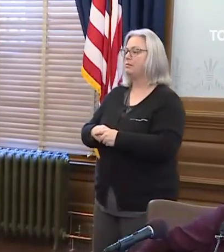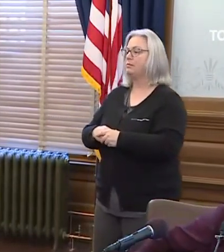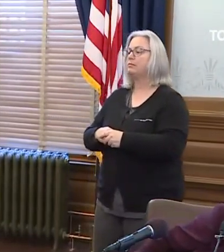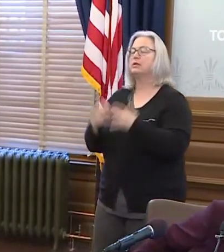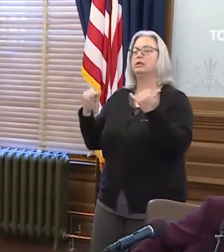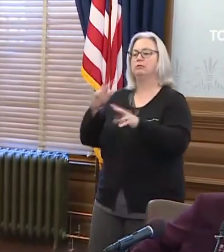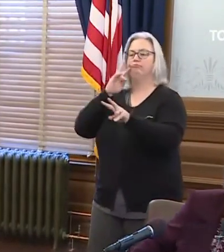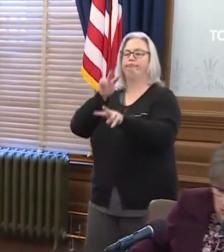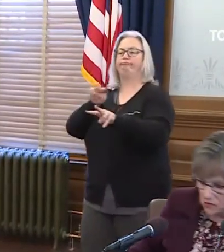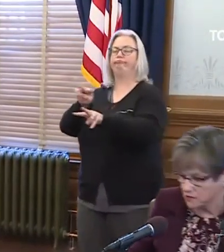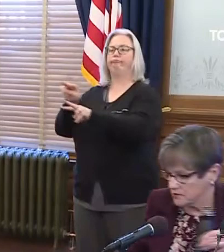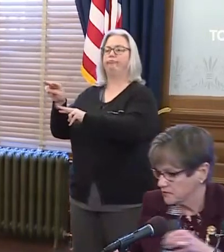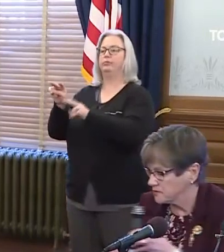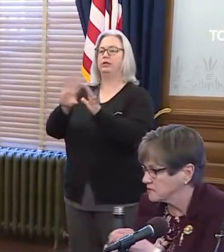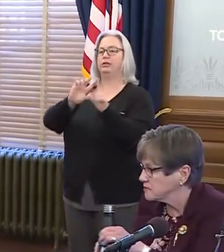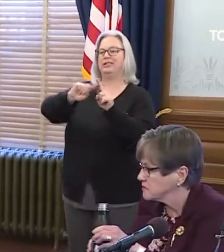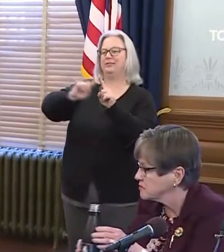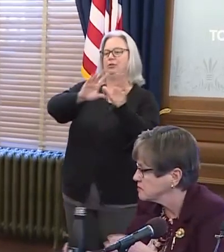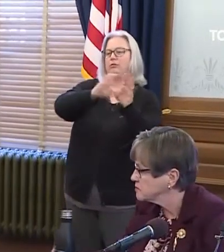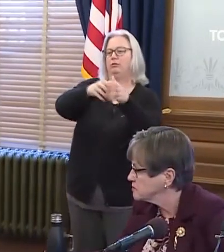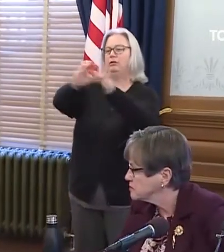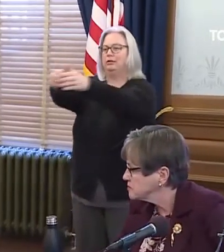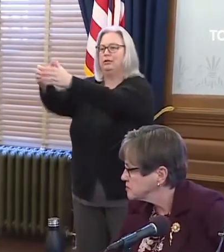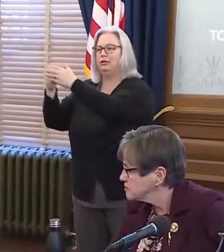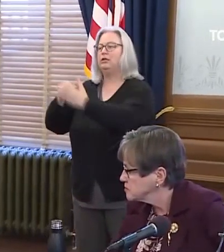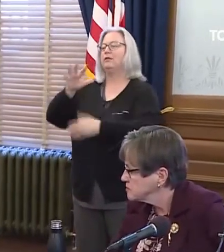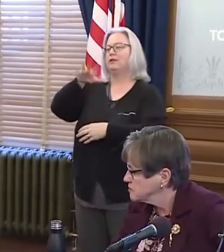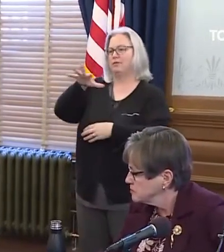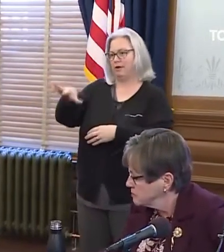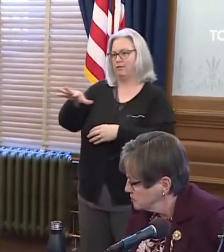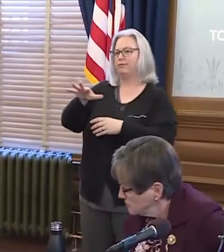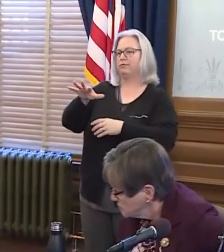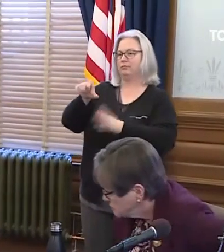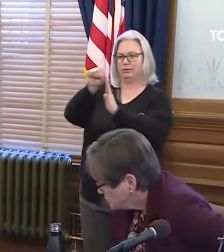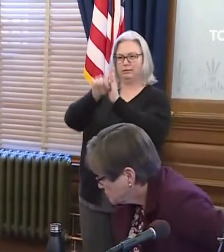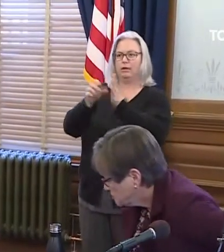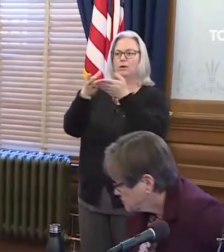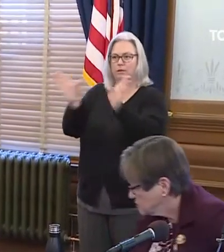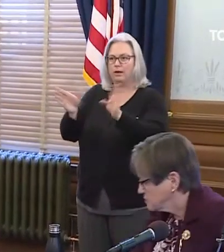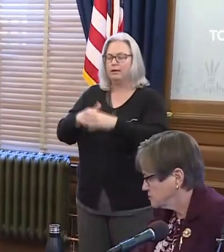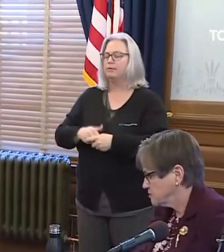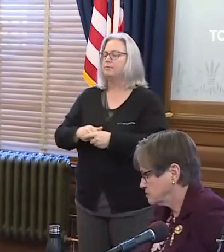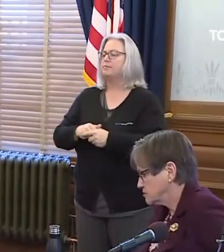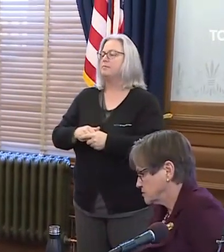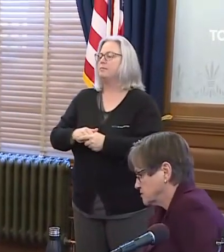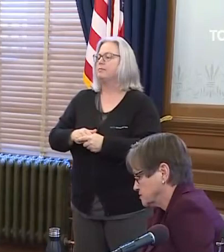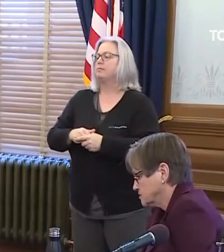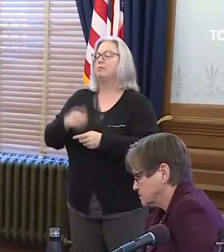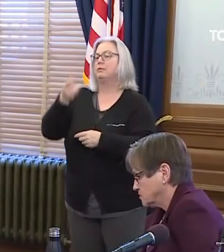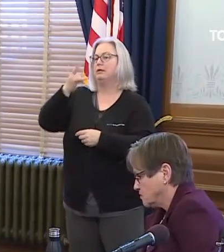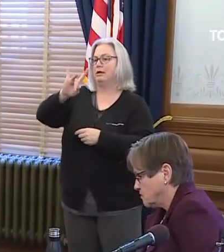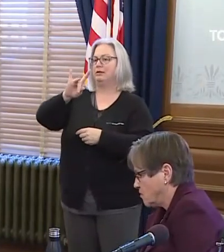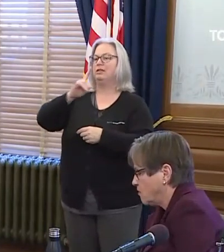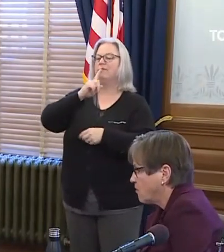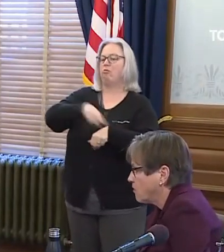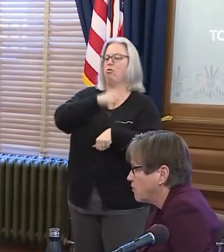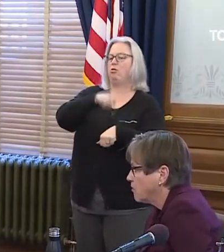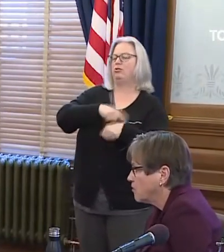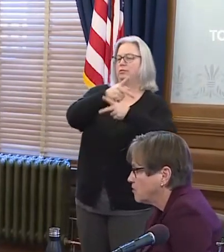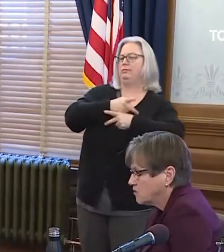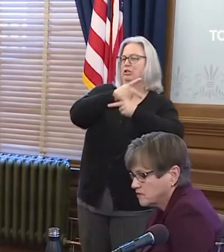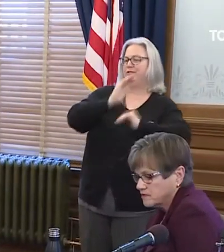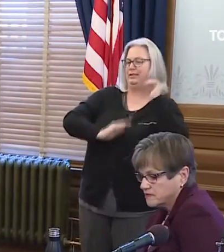We're still monitoring the clusters, of course, and there are 55 throughout the state of Kansas. The 18 in long-term care